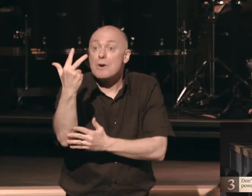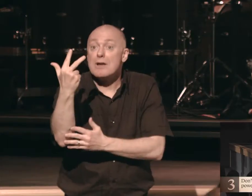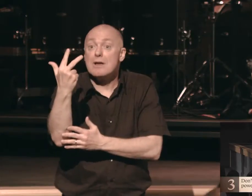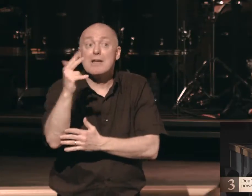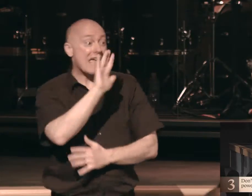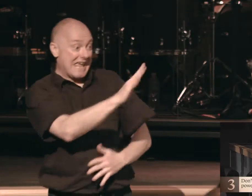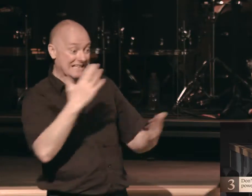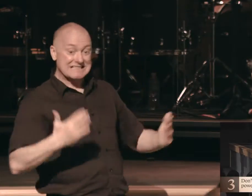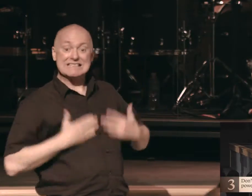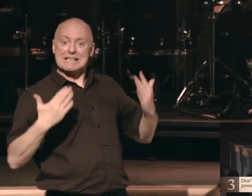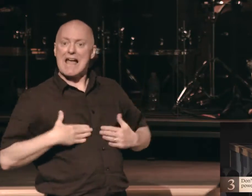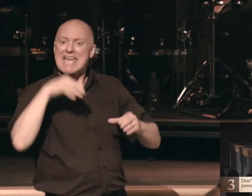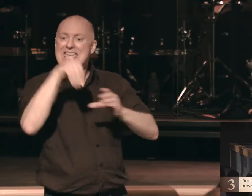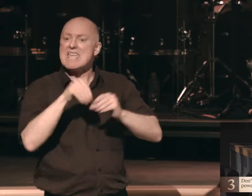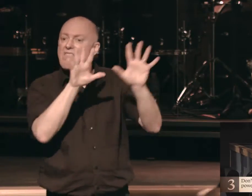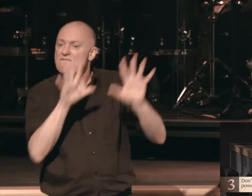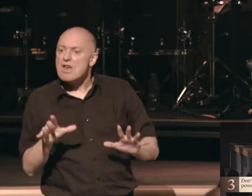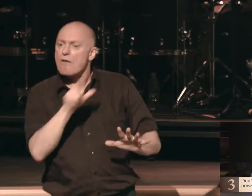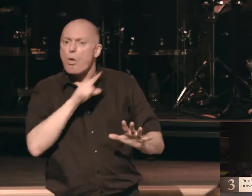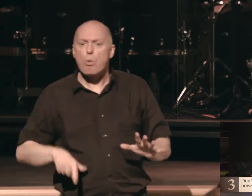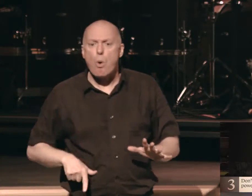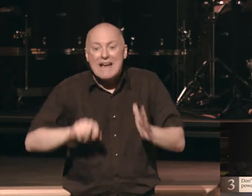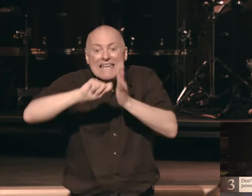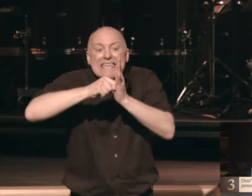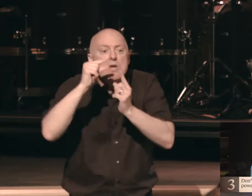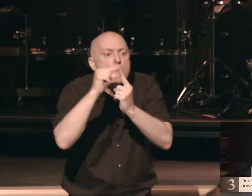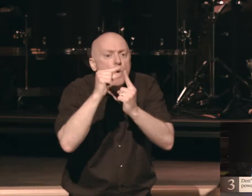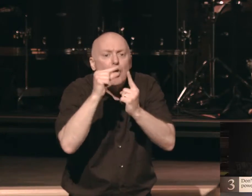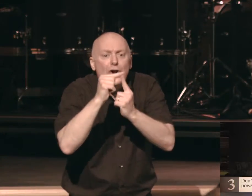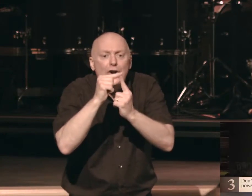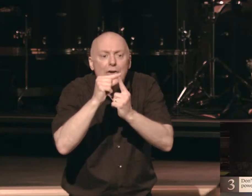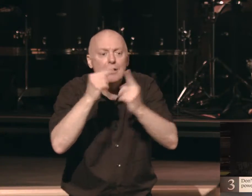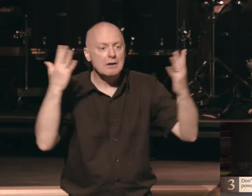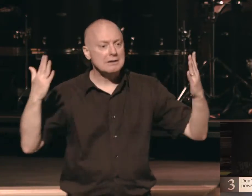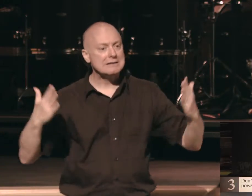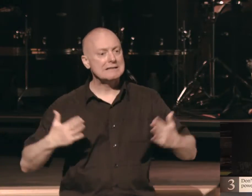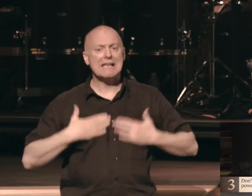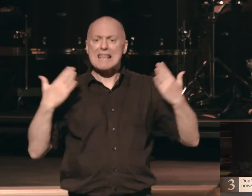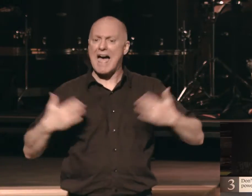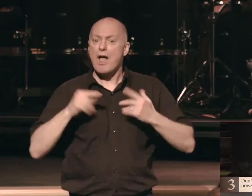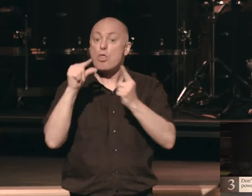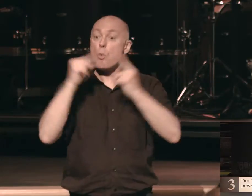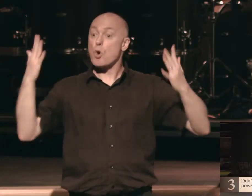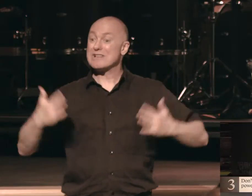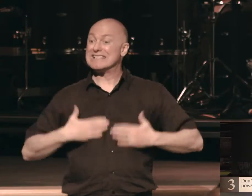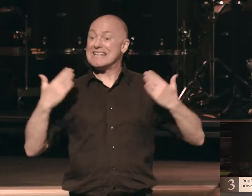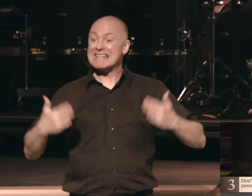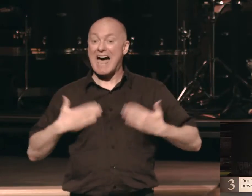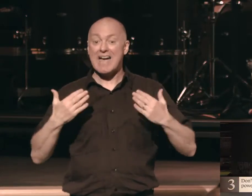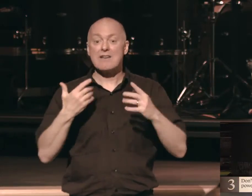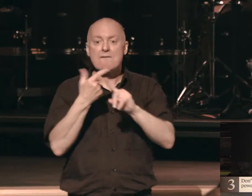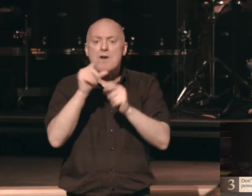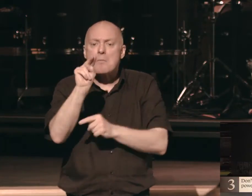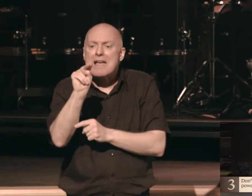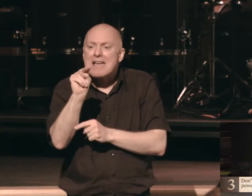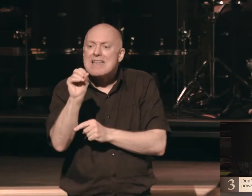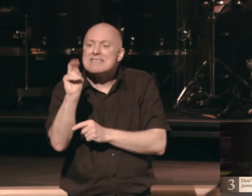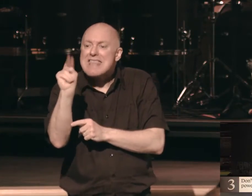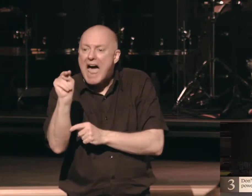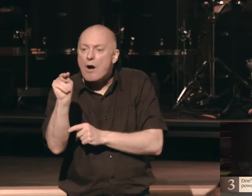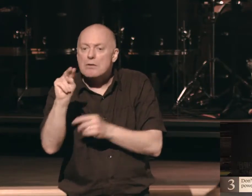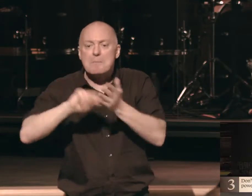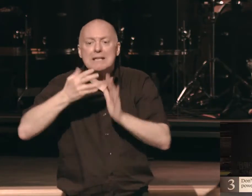delight shall be in the fear of the Lord. The key word there is delight. The word delight is taken from the noun